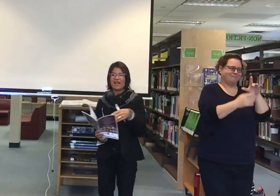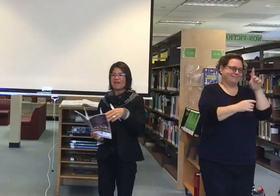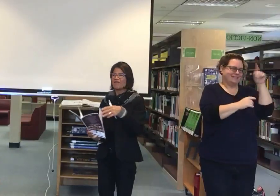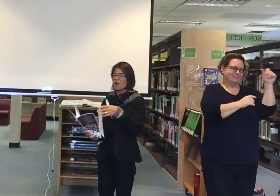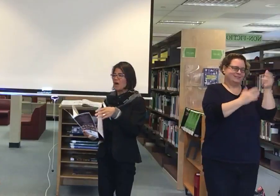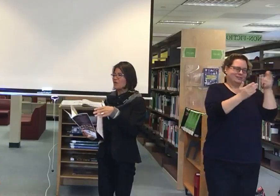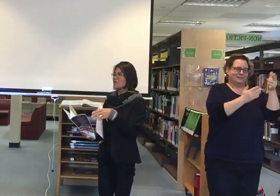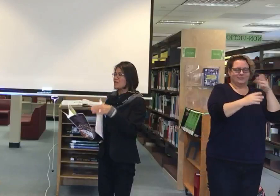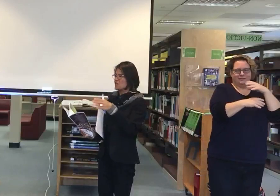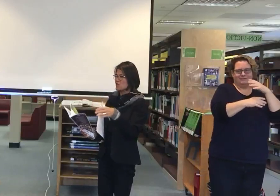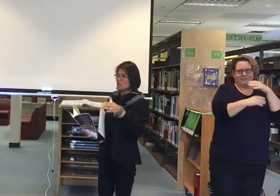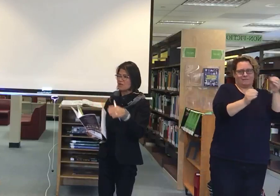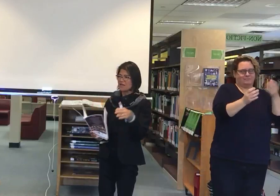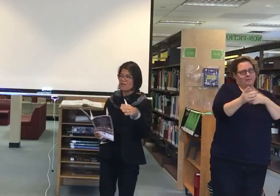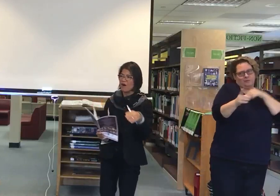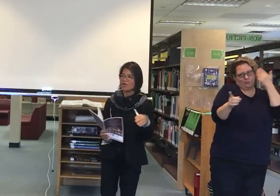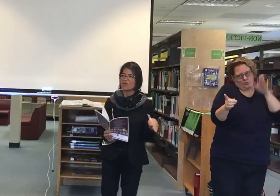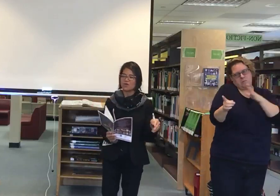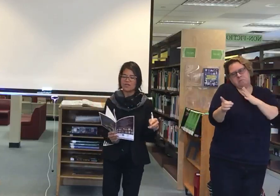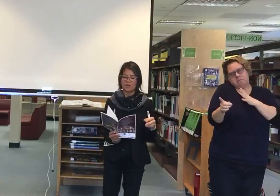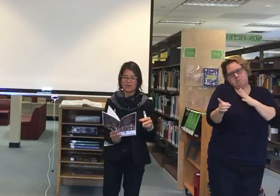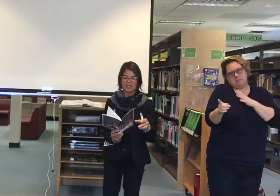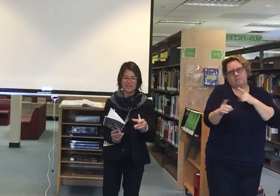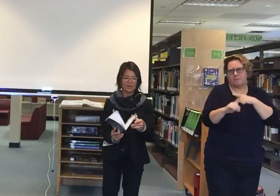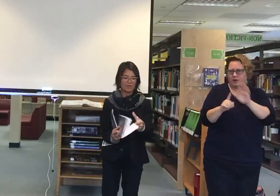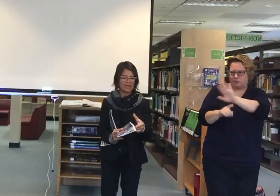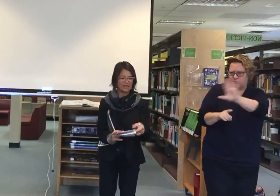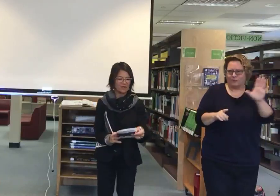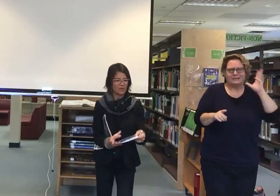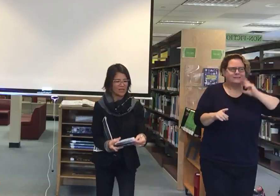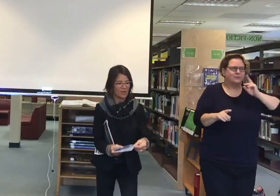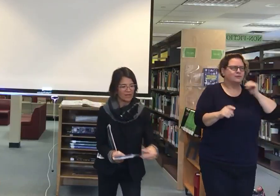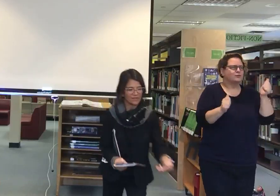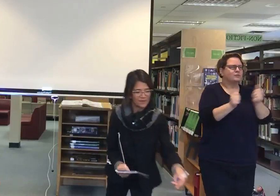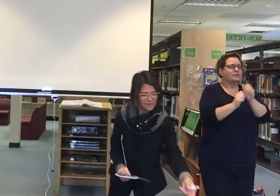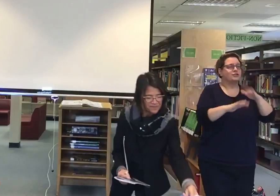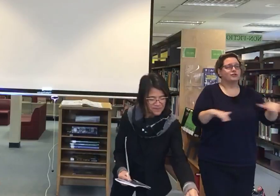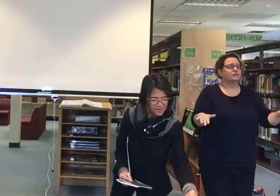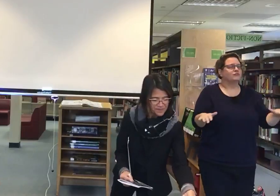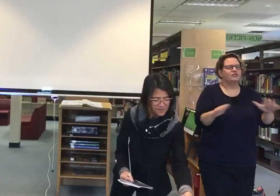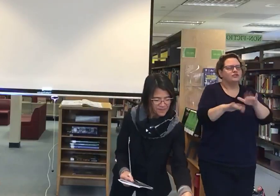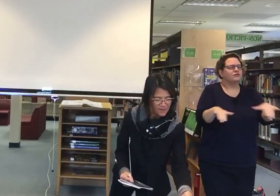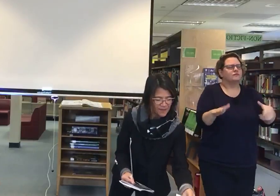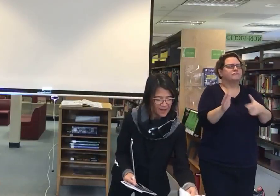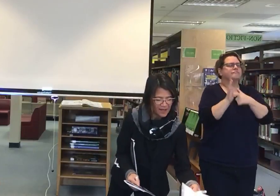of how you see students evolving through the school system would be really wonderful.